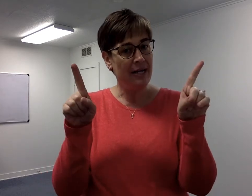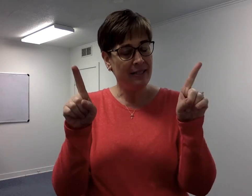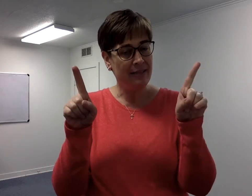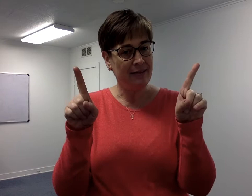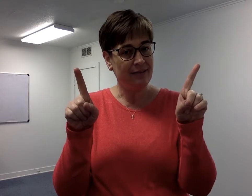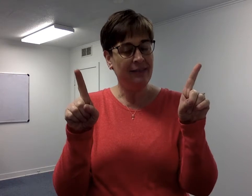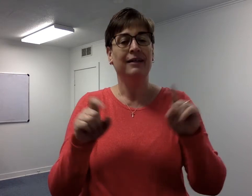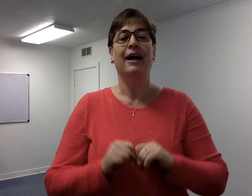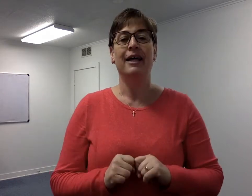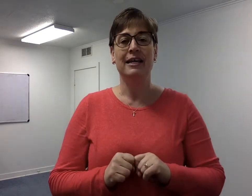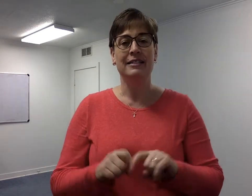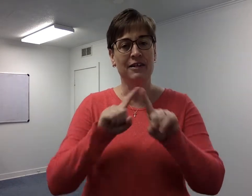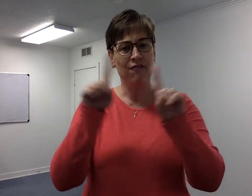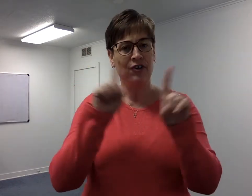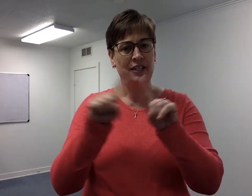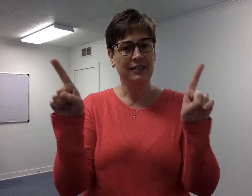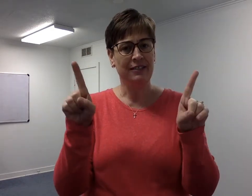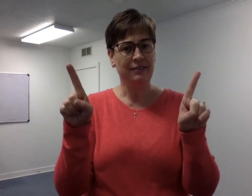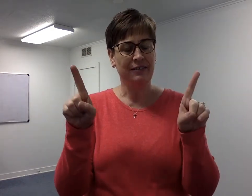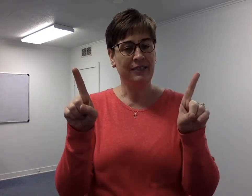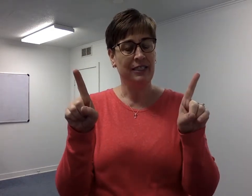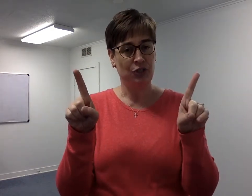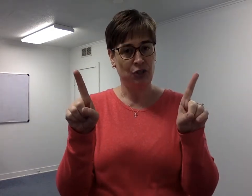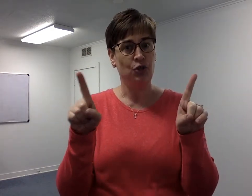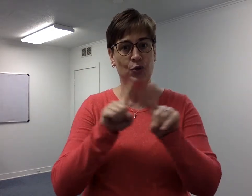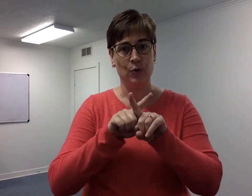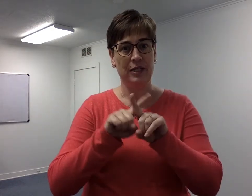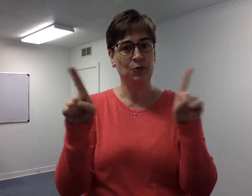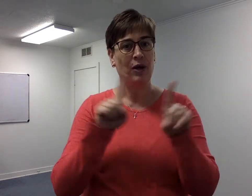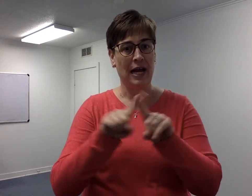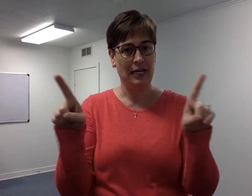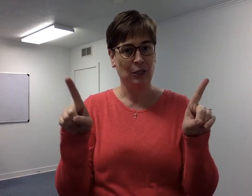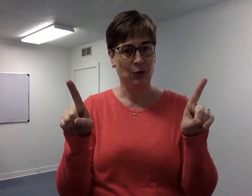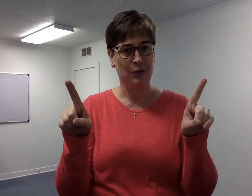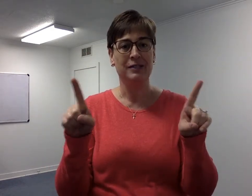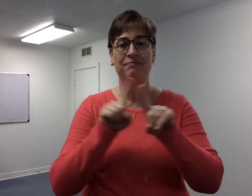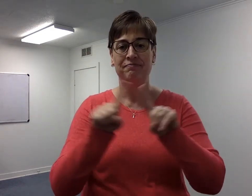but, and then different is two, is what I had learned.